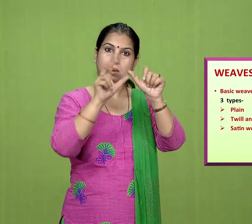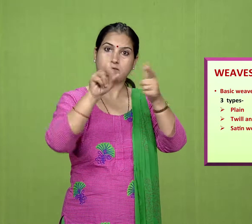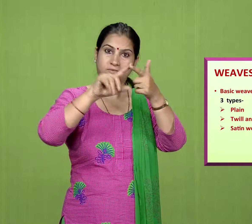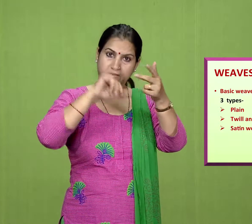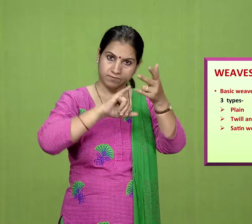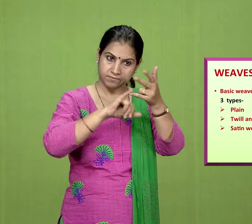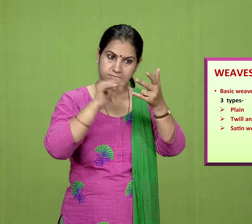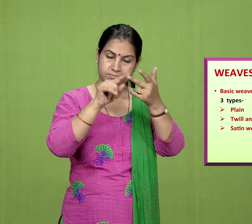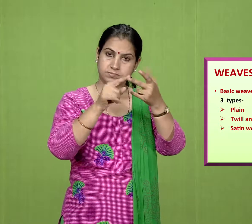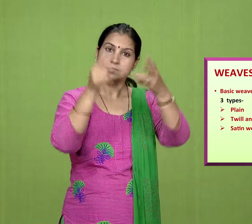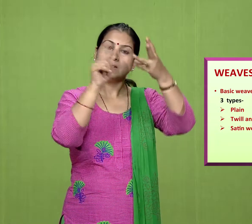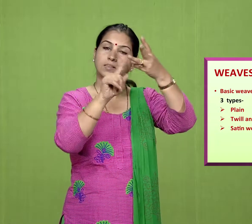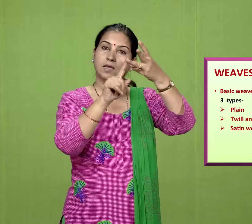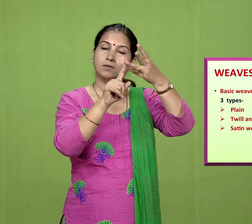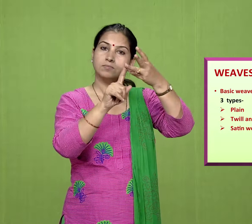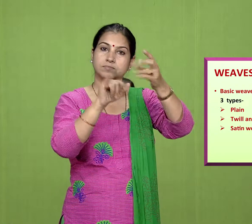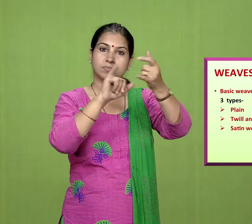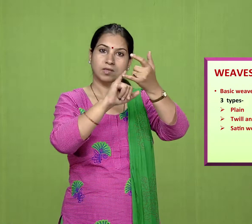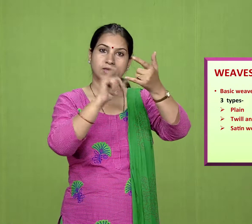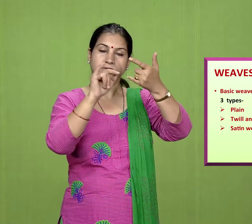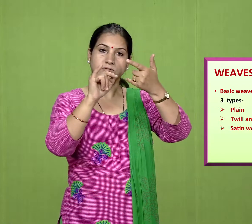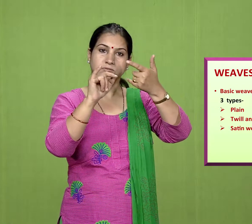and the third is satin weaves.